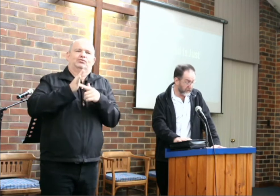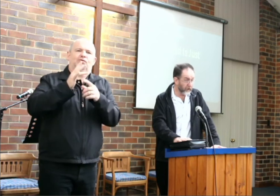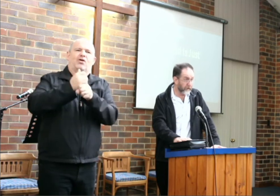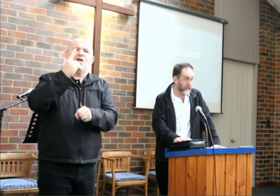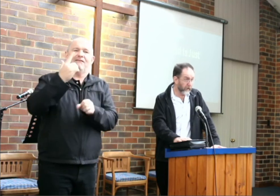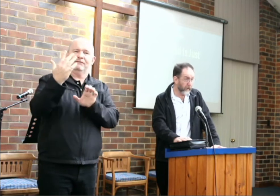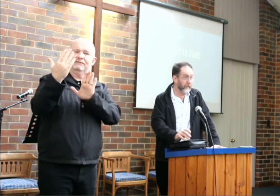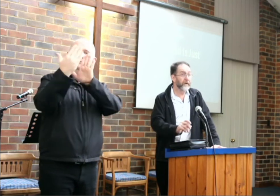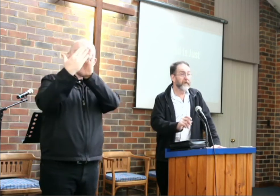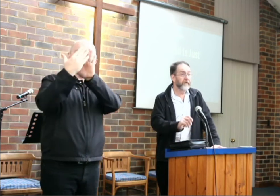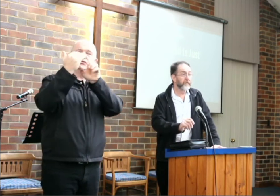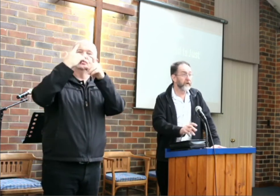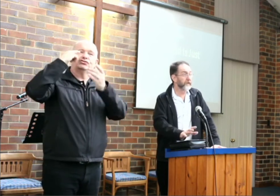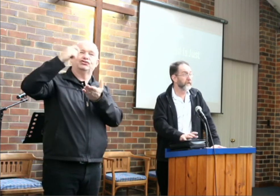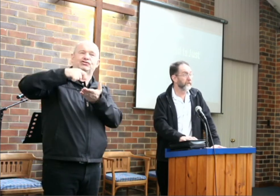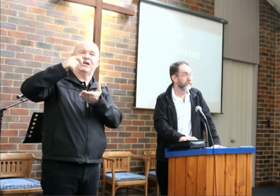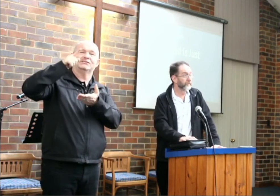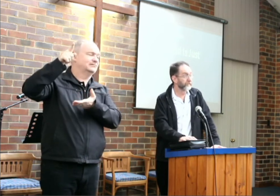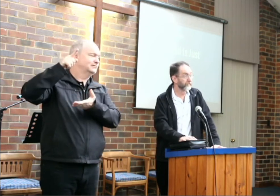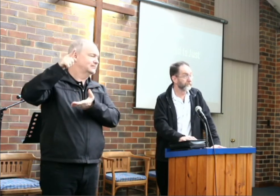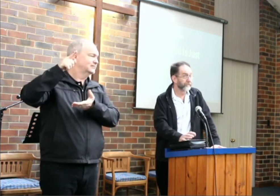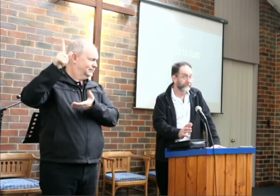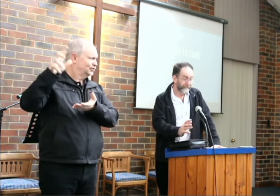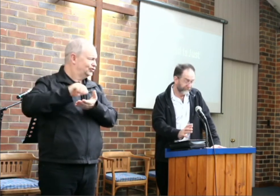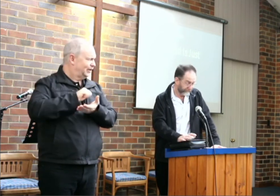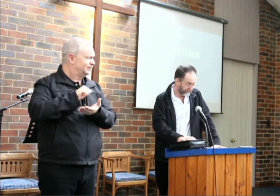the judge of justice.